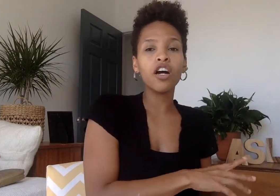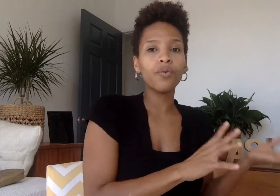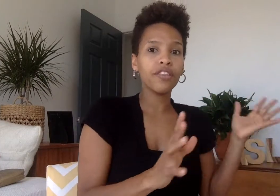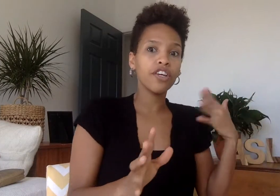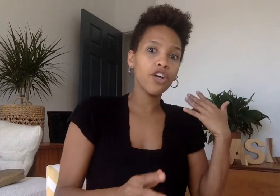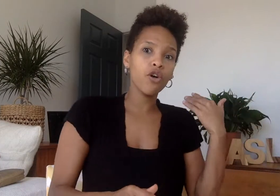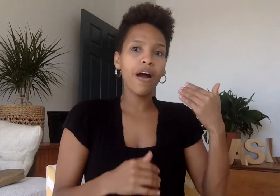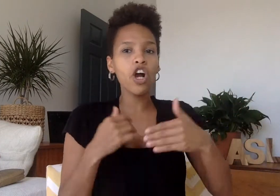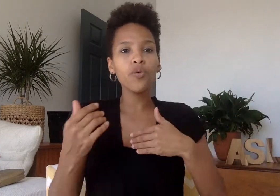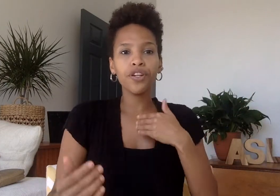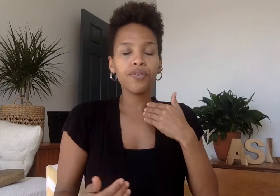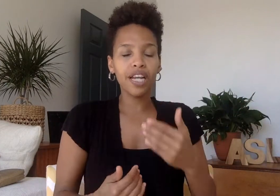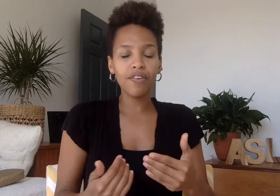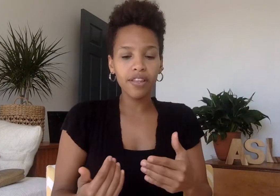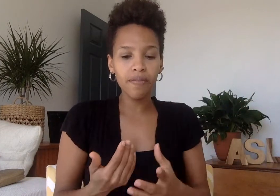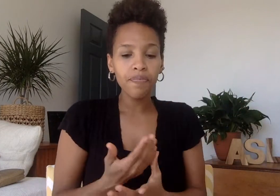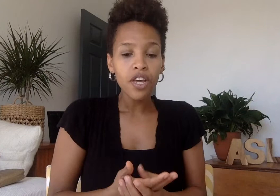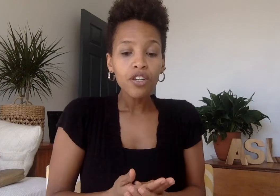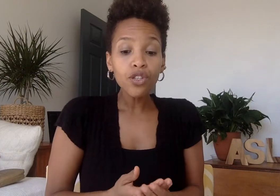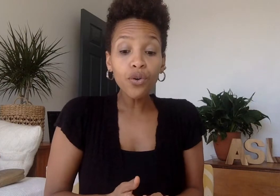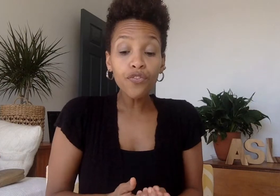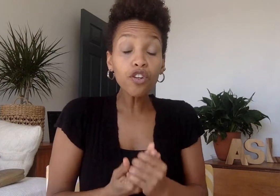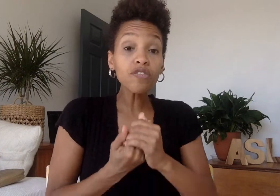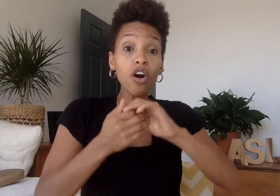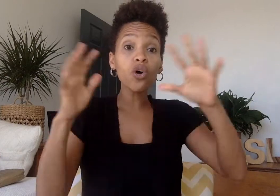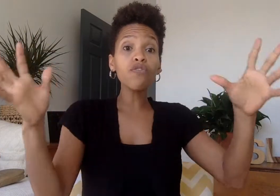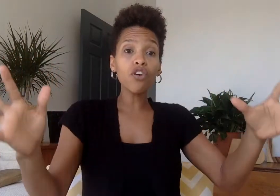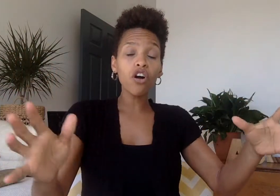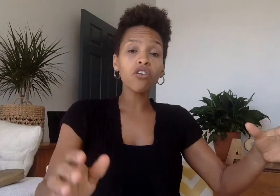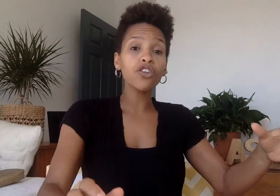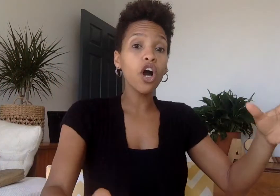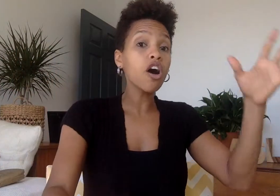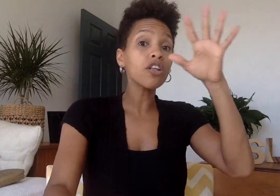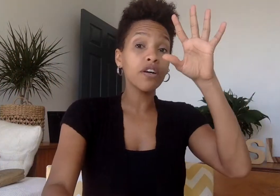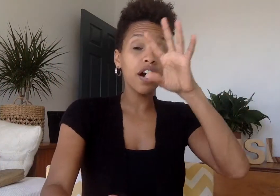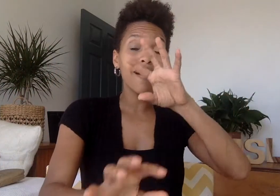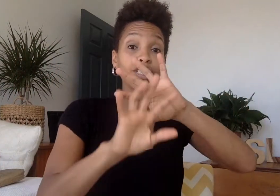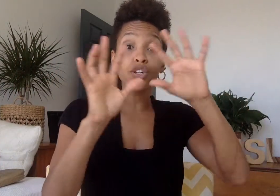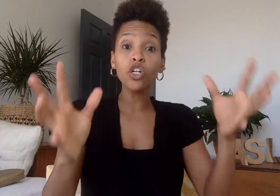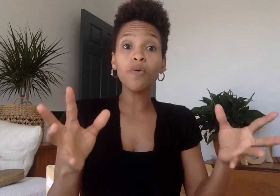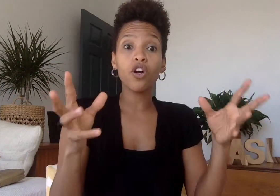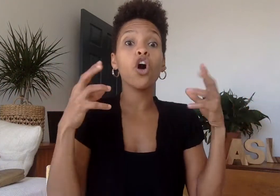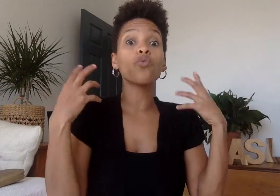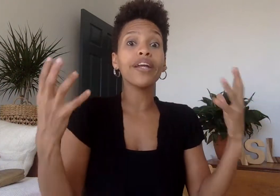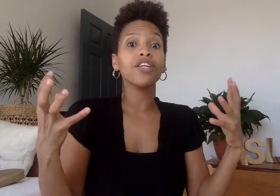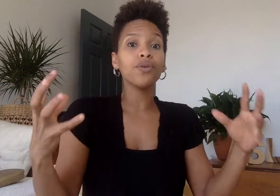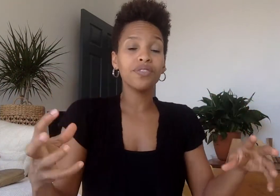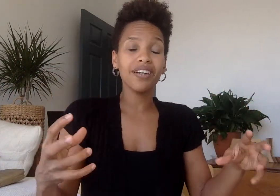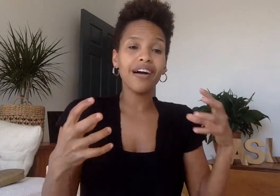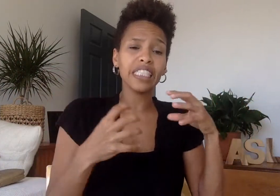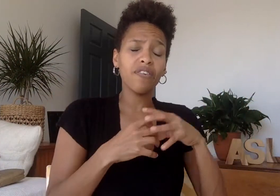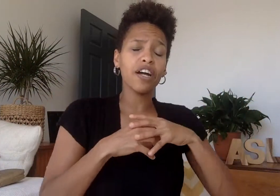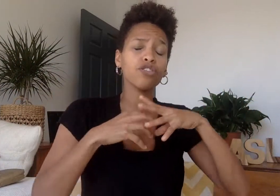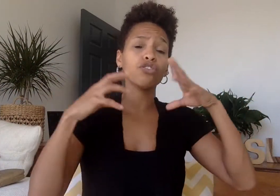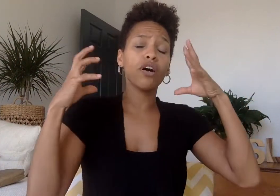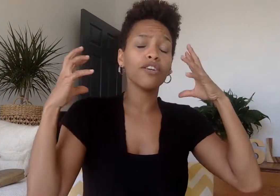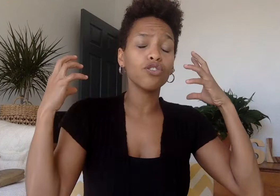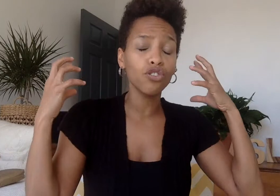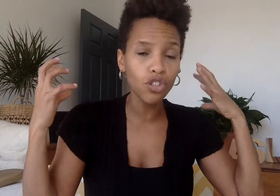with, power windows and everything. So first of all, overall, y'all as a group are already using classifiers